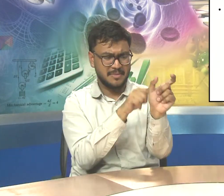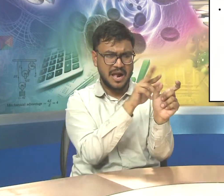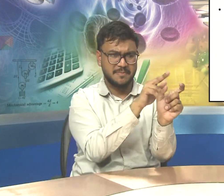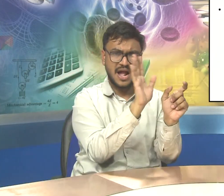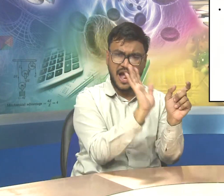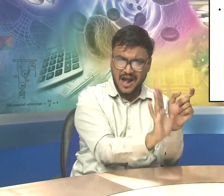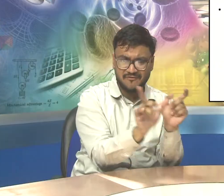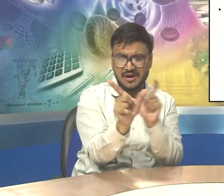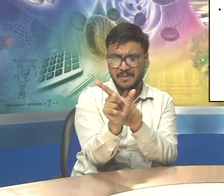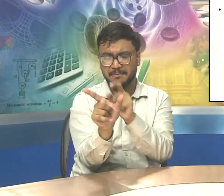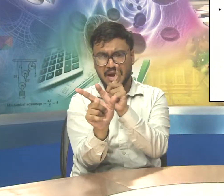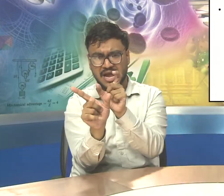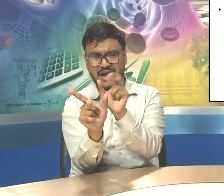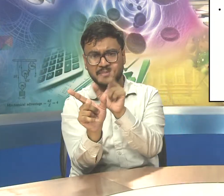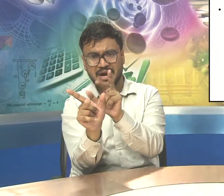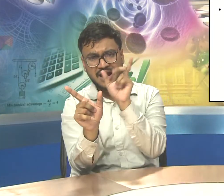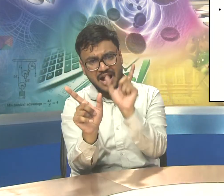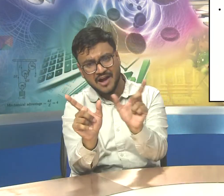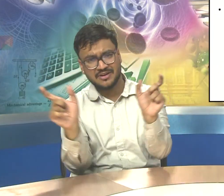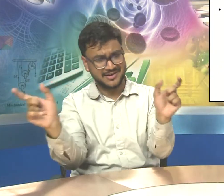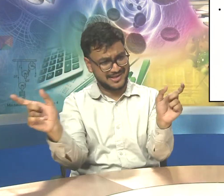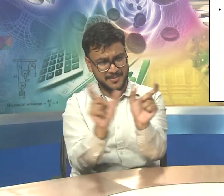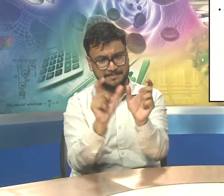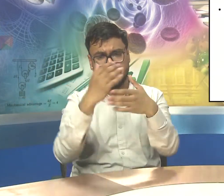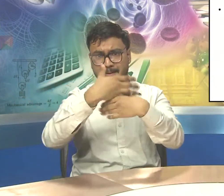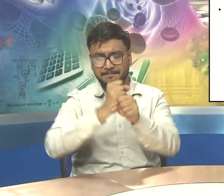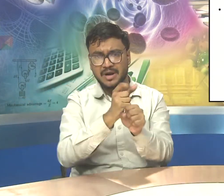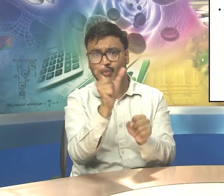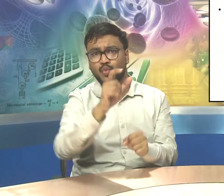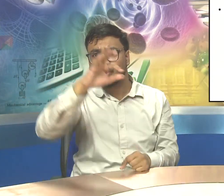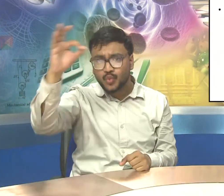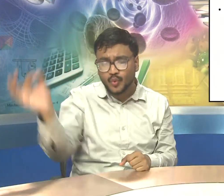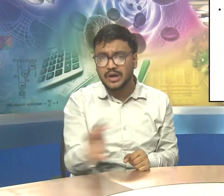signs or parts of signs can be combined together.